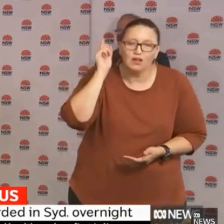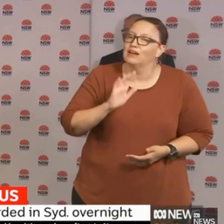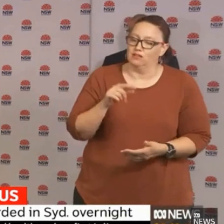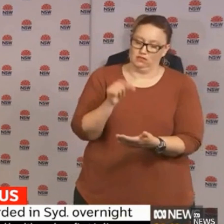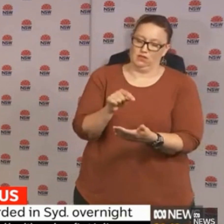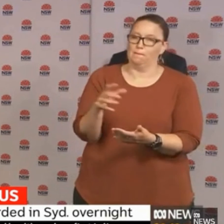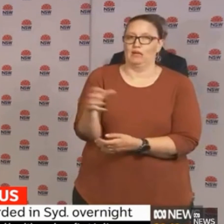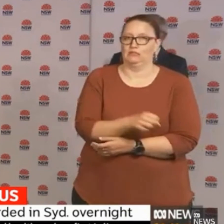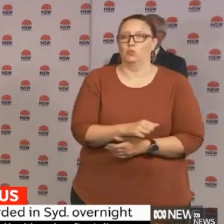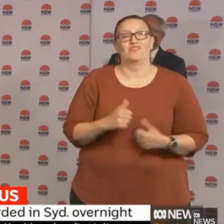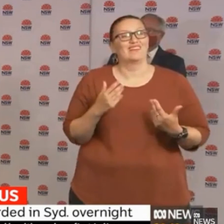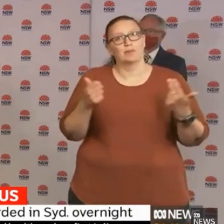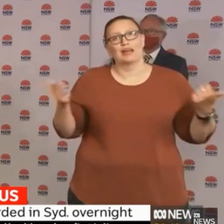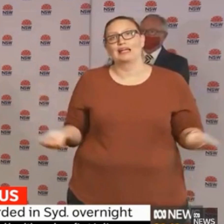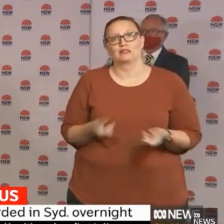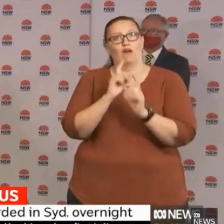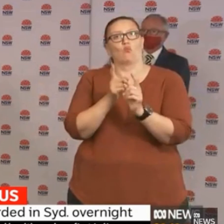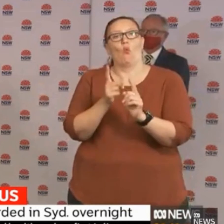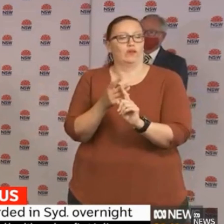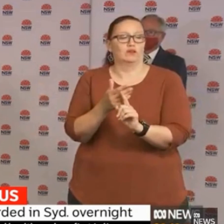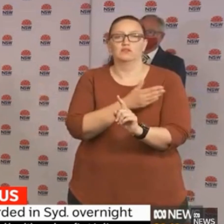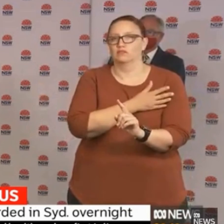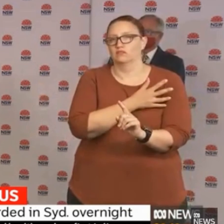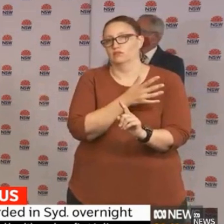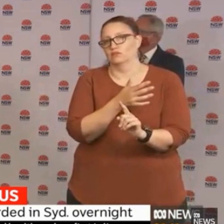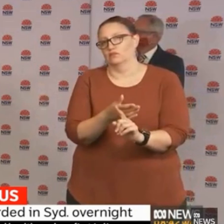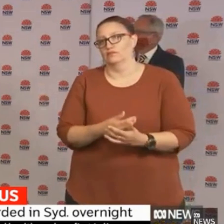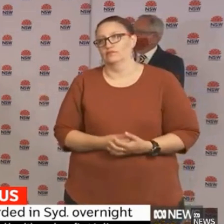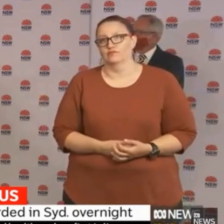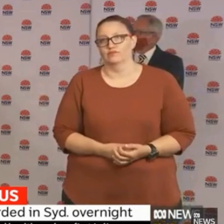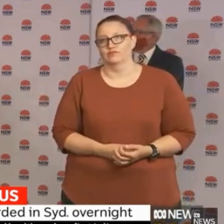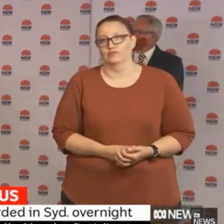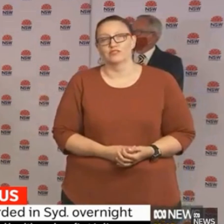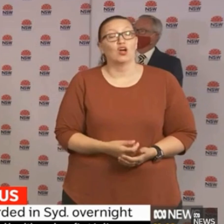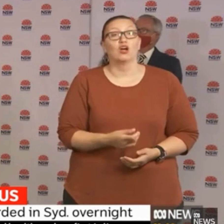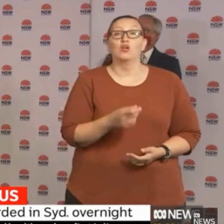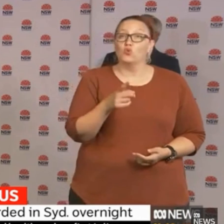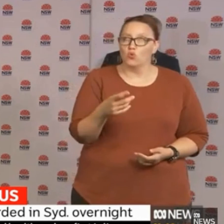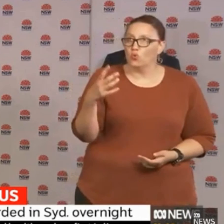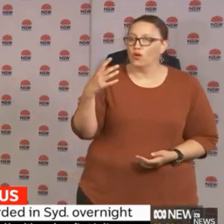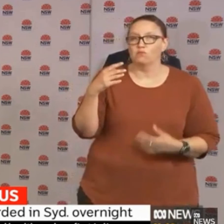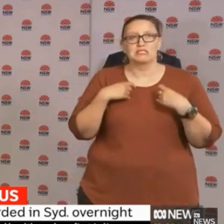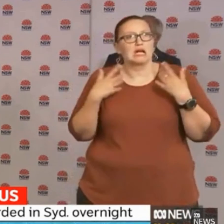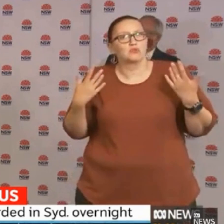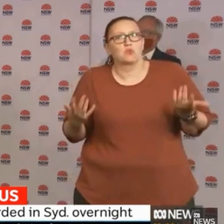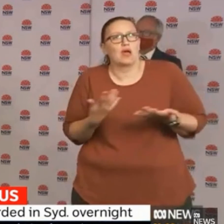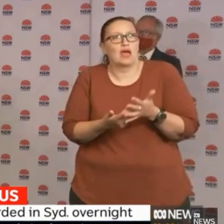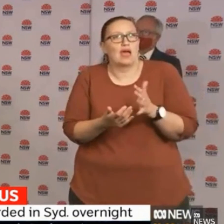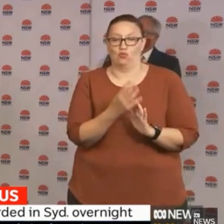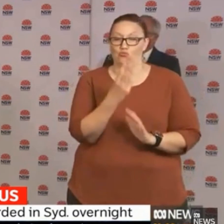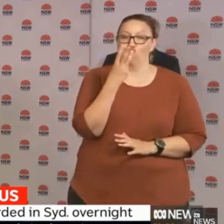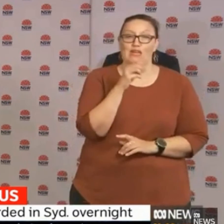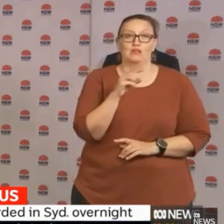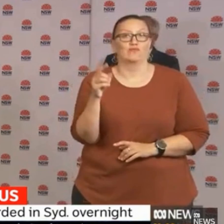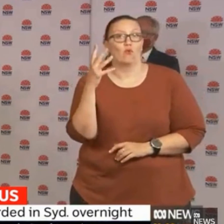so important. We've given businesses plenty of time. In fact, I'm told that it takes about 3 to 4 minutes tops for a business